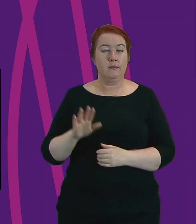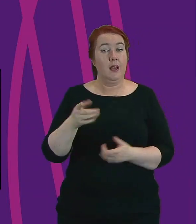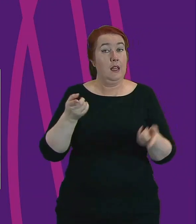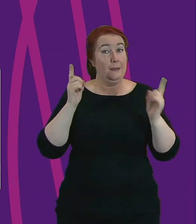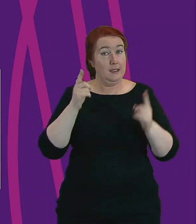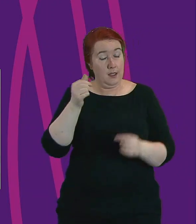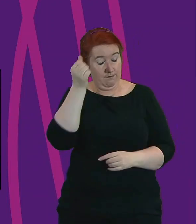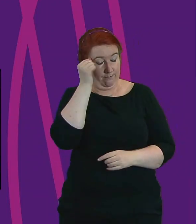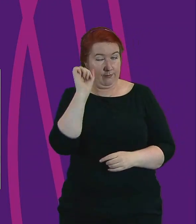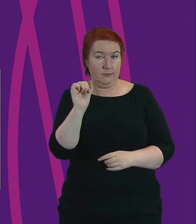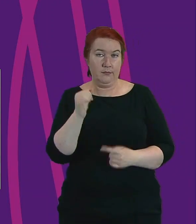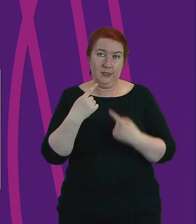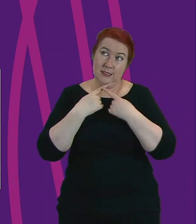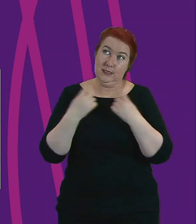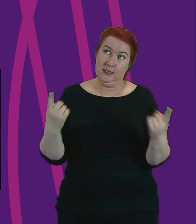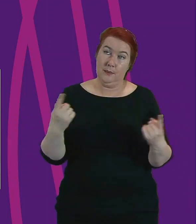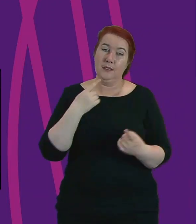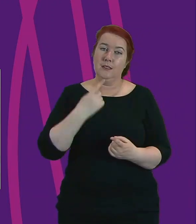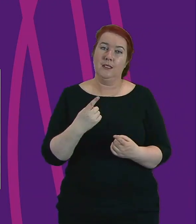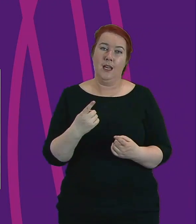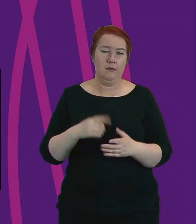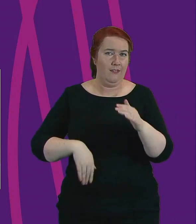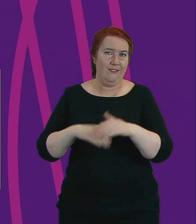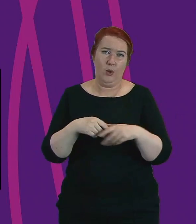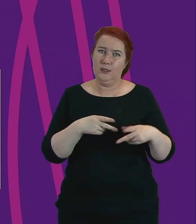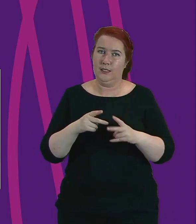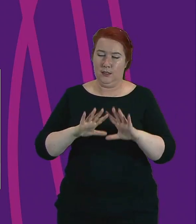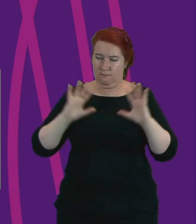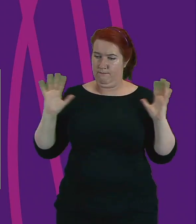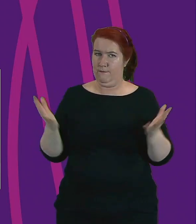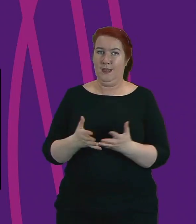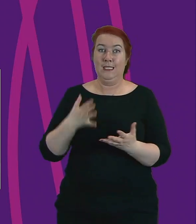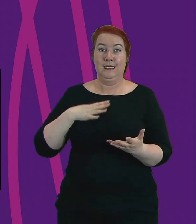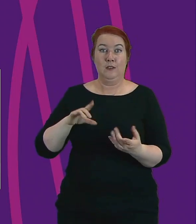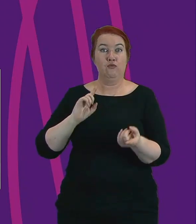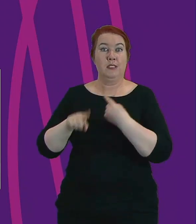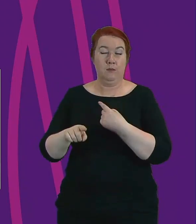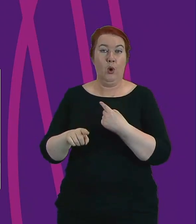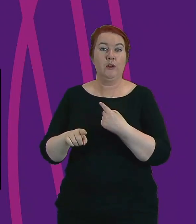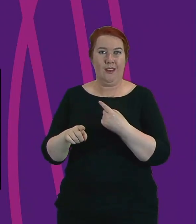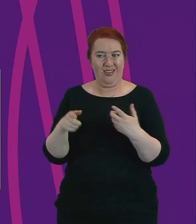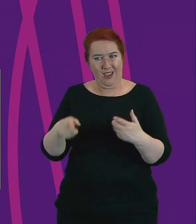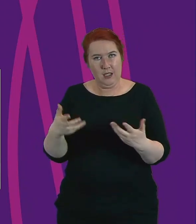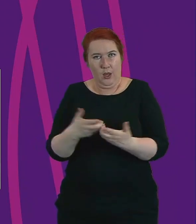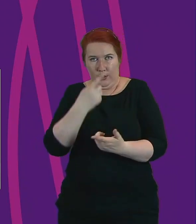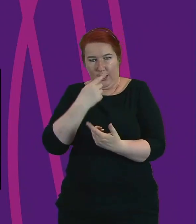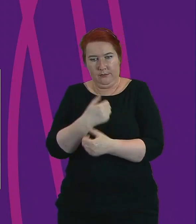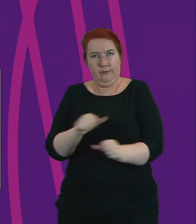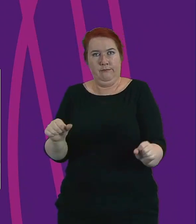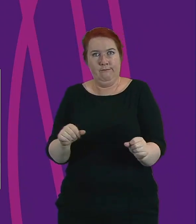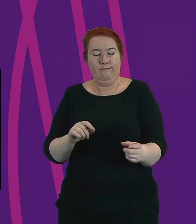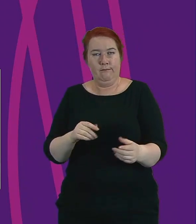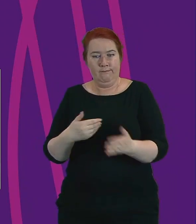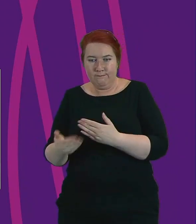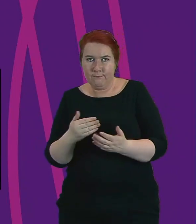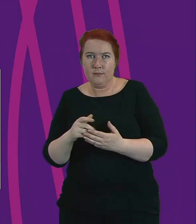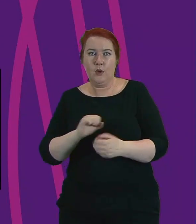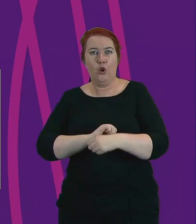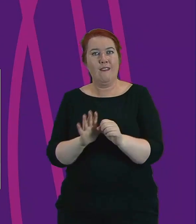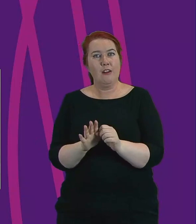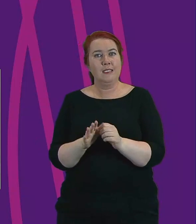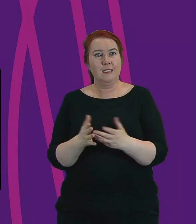remarks states that a whole systems response continues to be required to combat COVID and that a whole systems